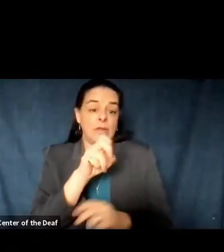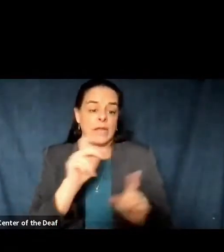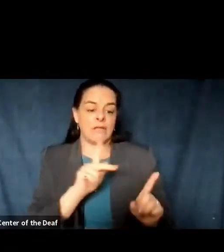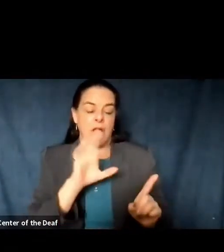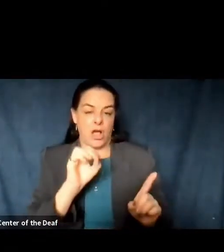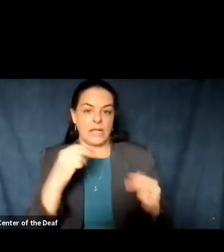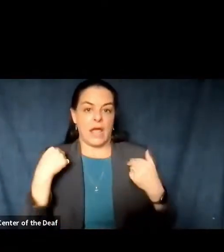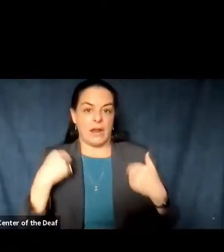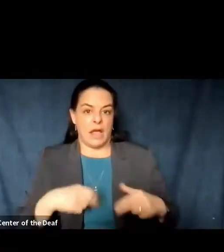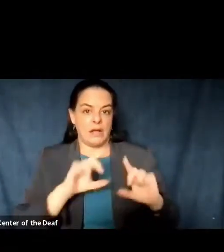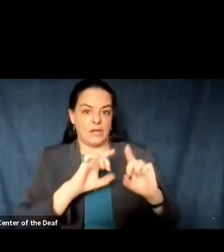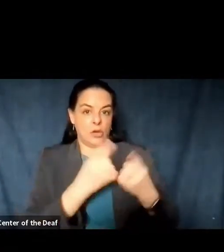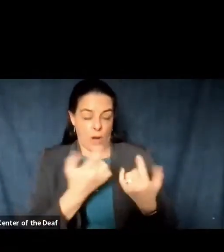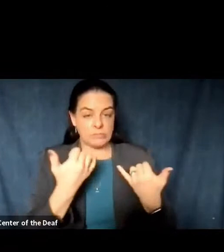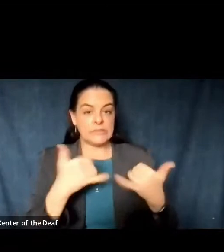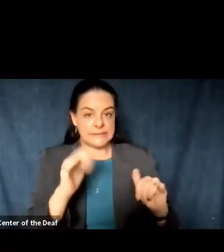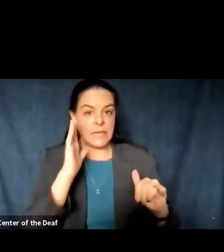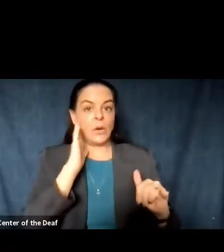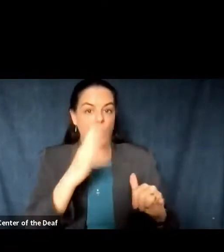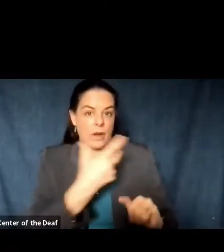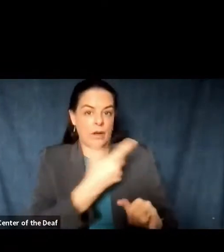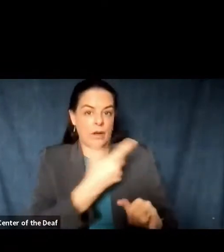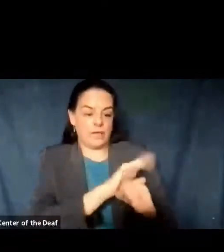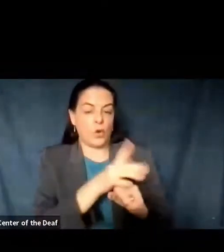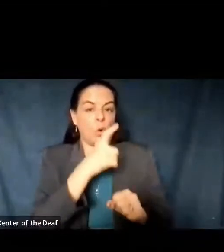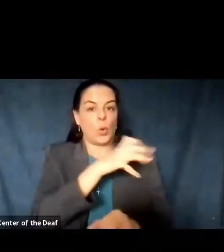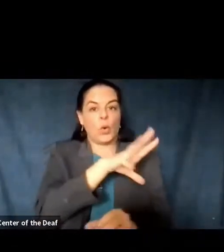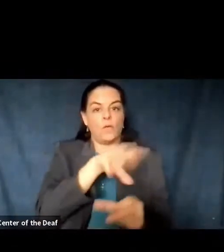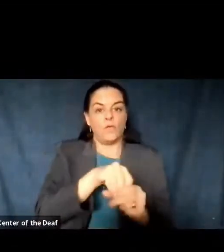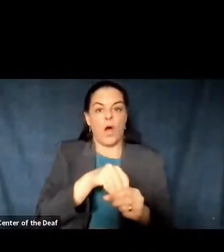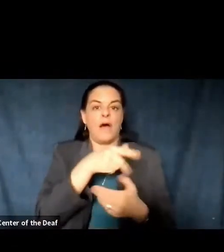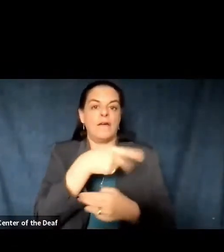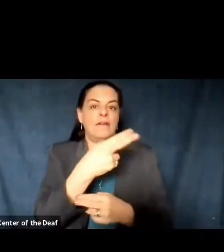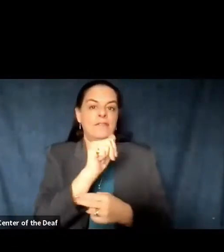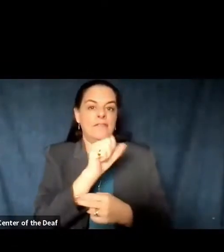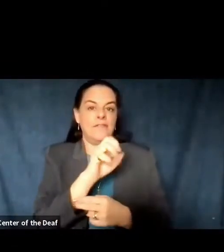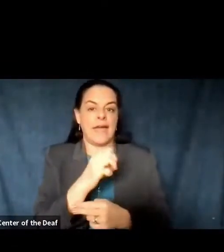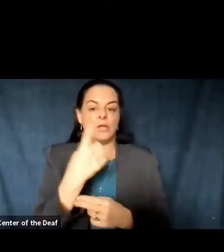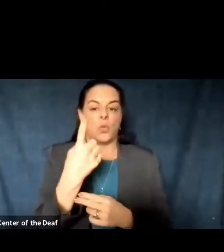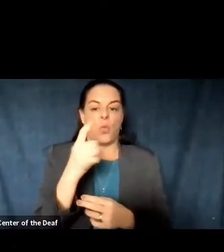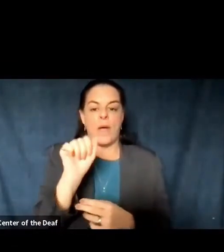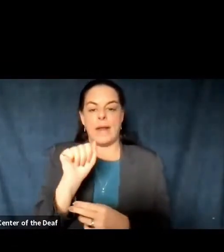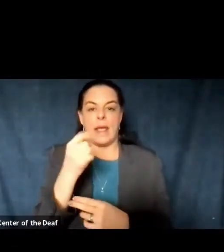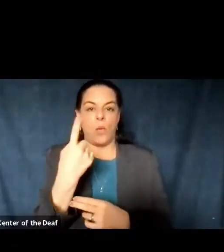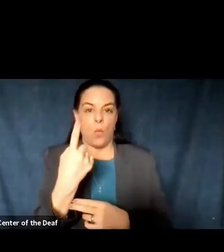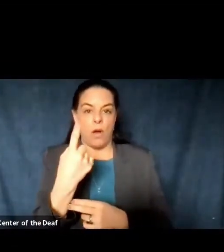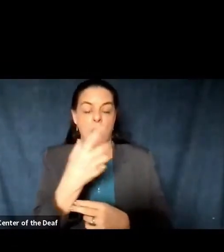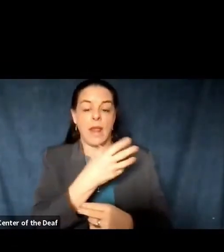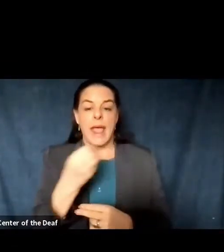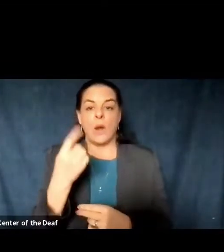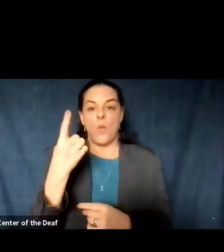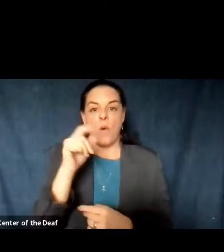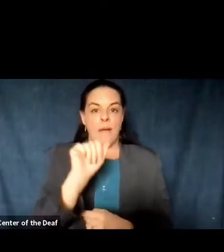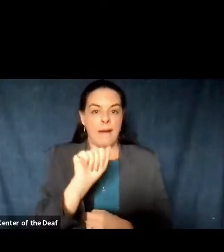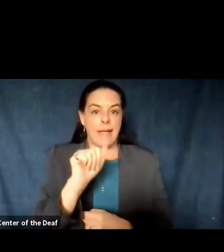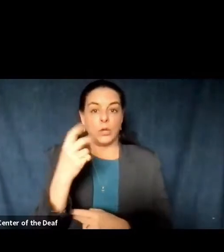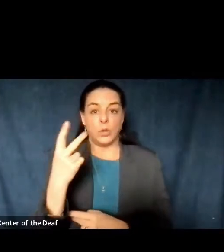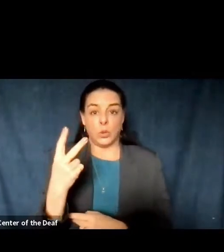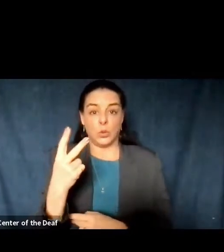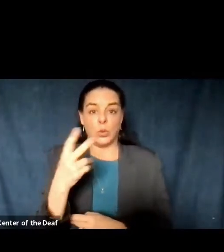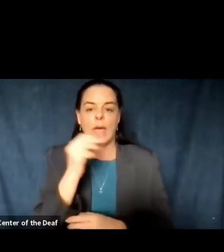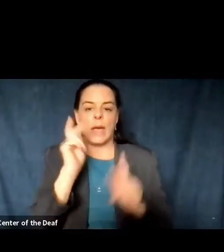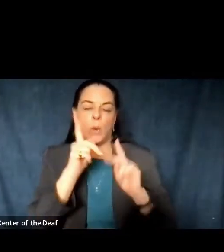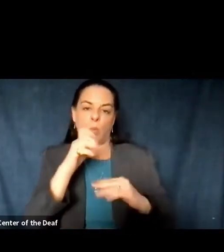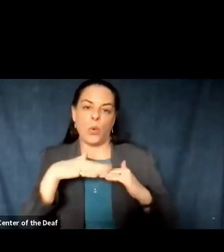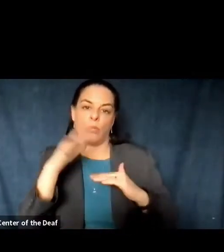to vaccinate those who fall into phase 1A1, 1A2, and those over 75 years old.